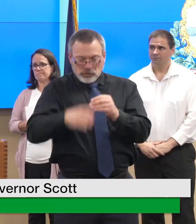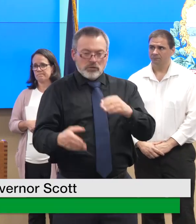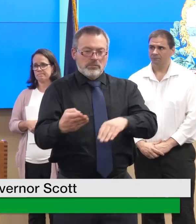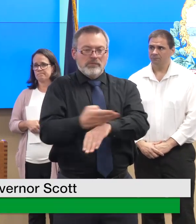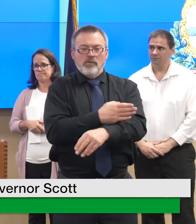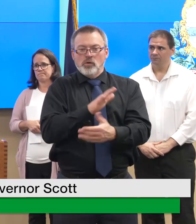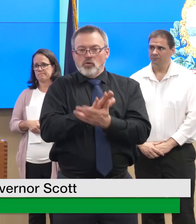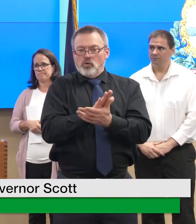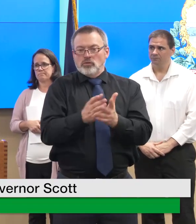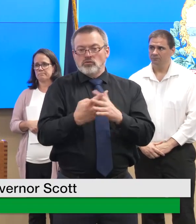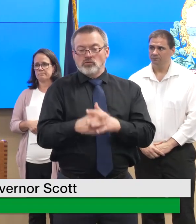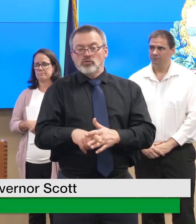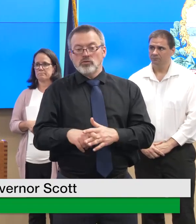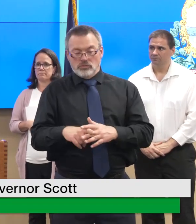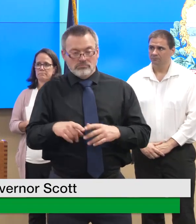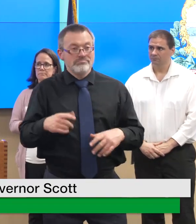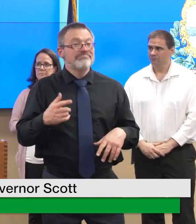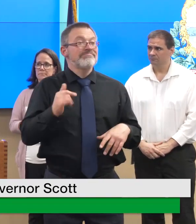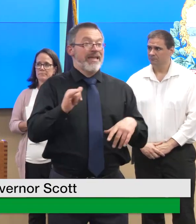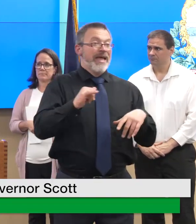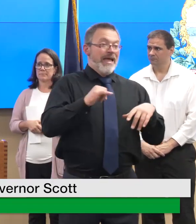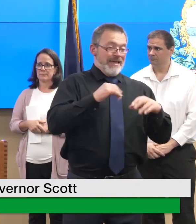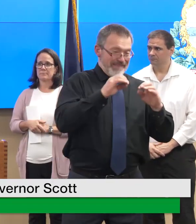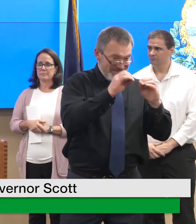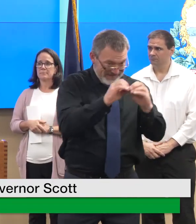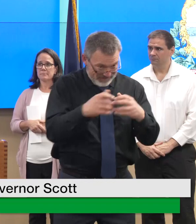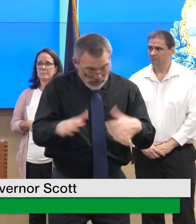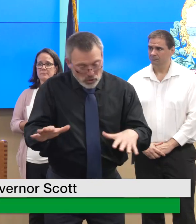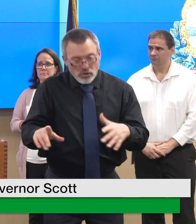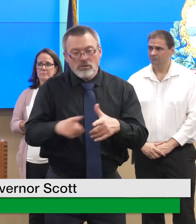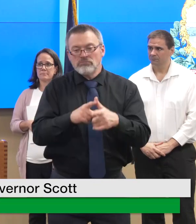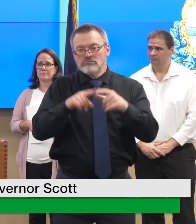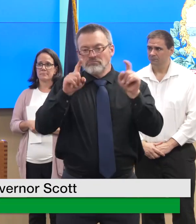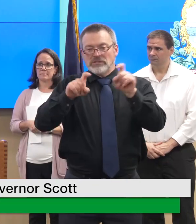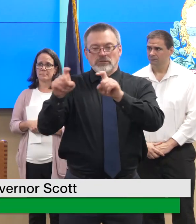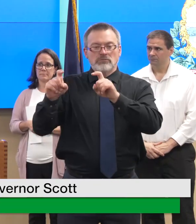after that. But Secretary Moore has been involved, as has